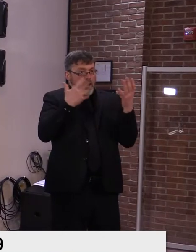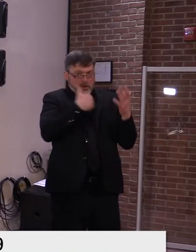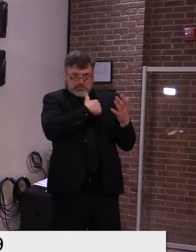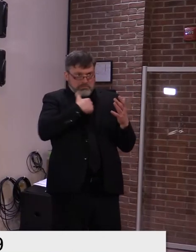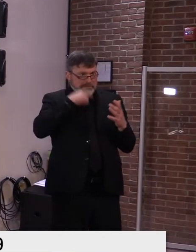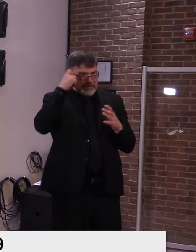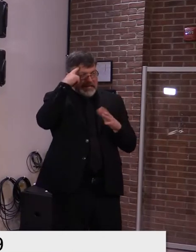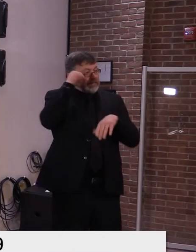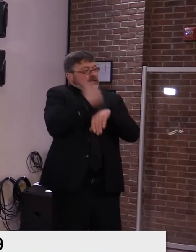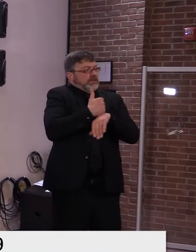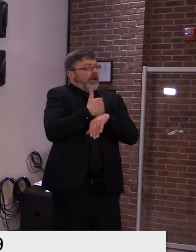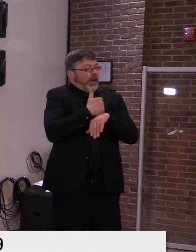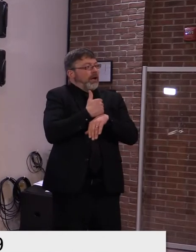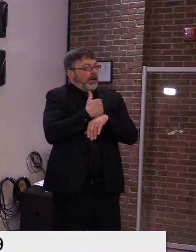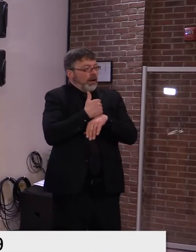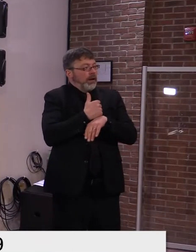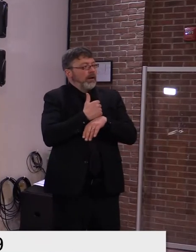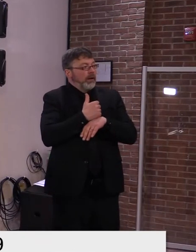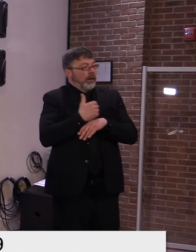the level